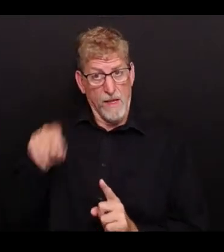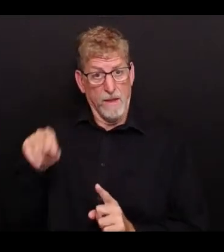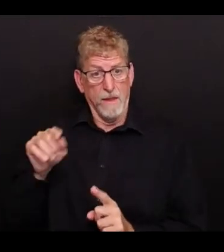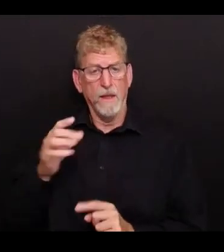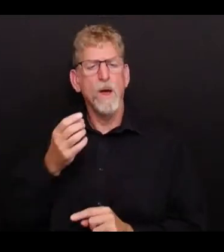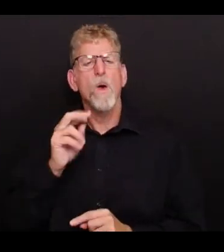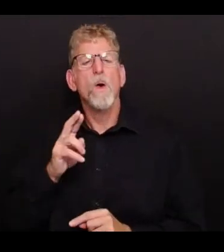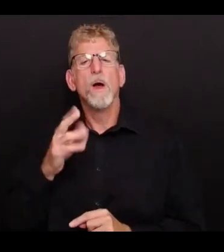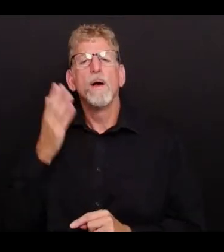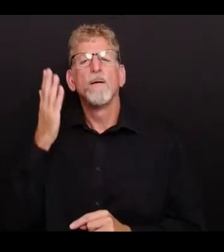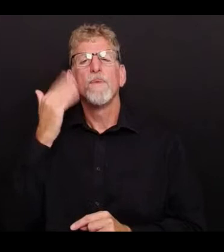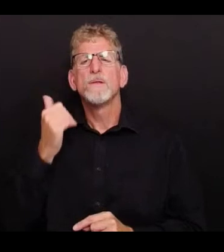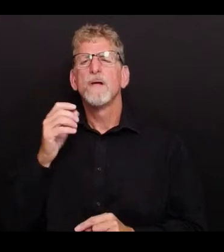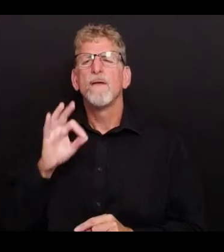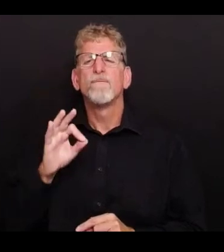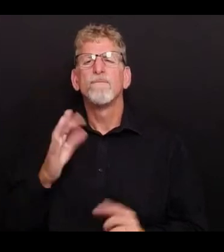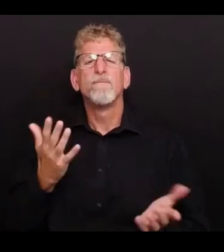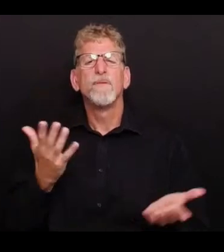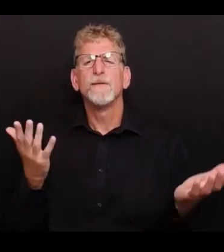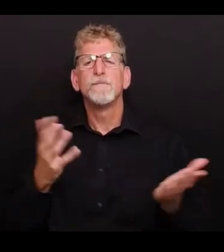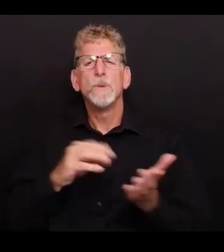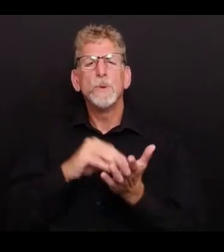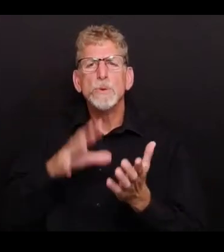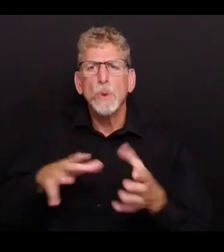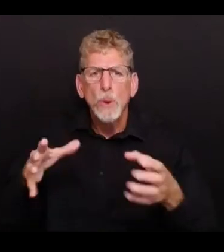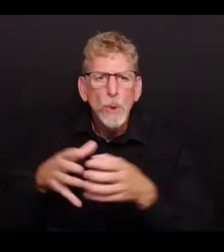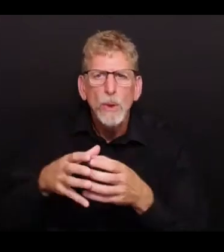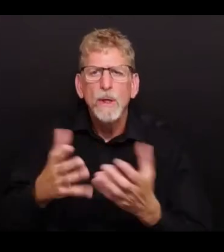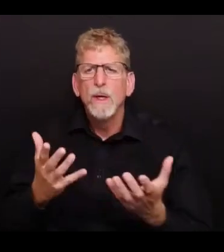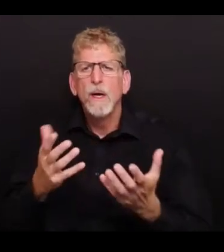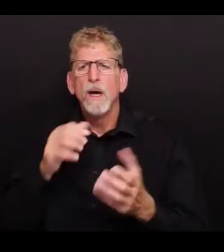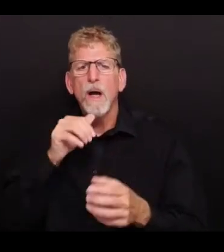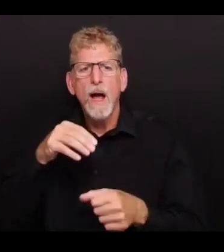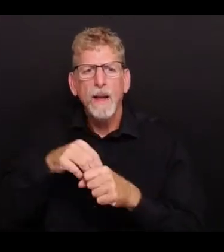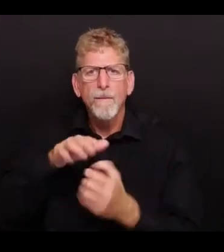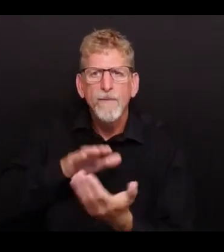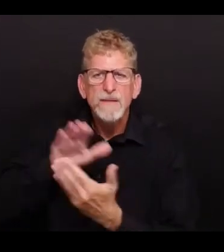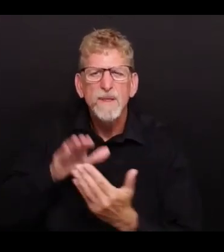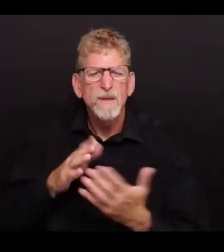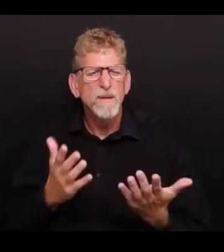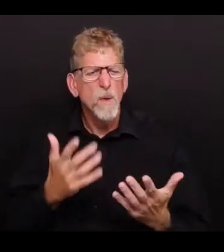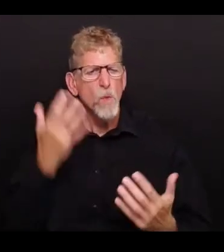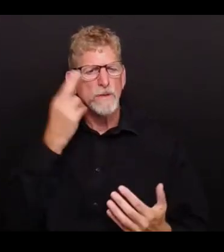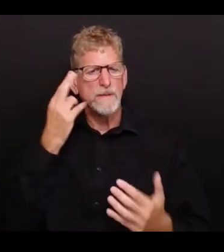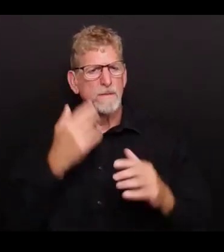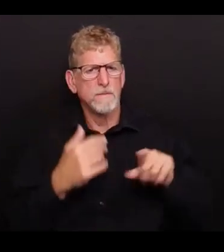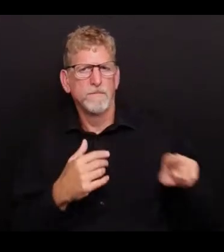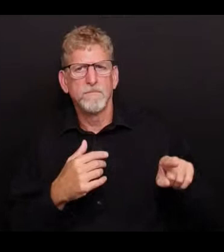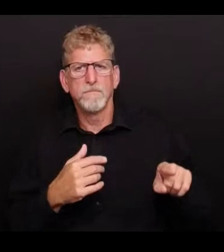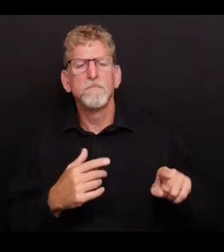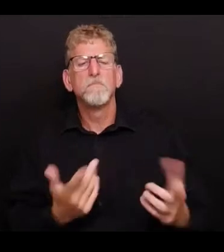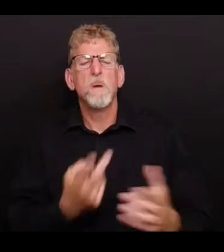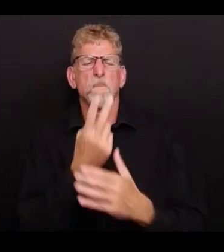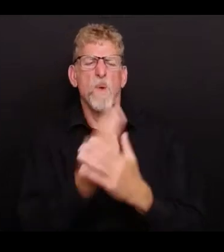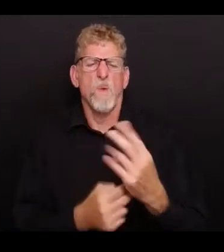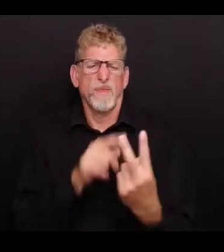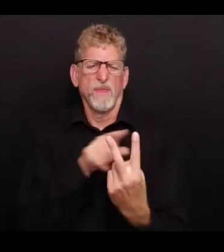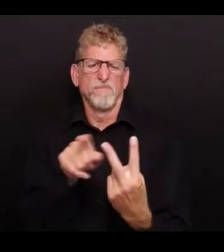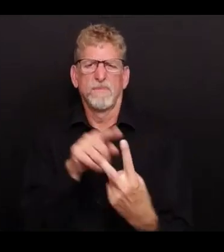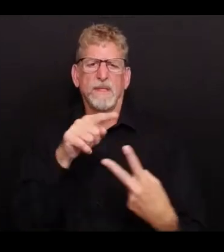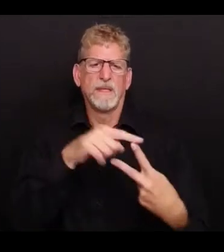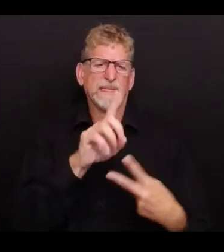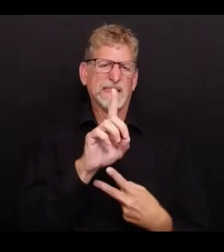It's probably a little bit of both, but I do think that, Delta is so much more infectious than what